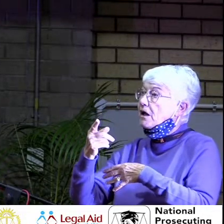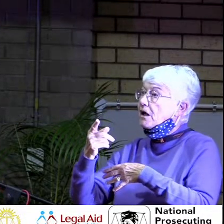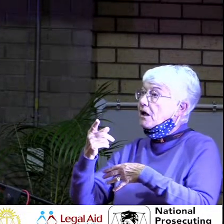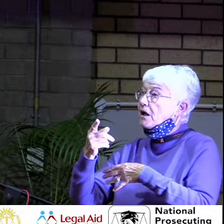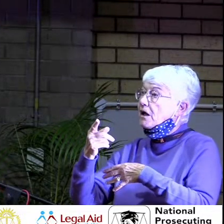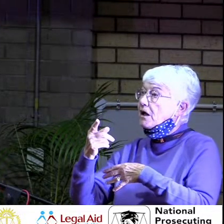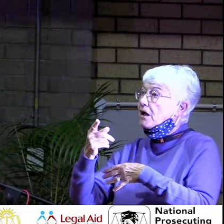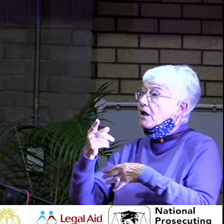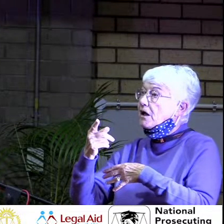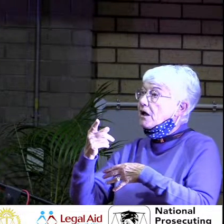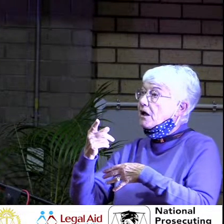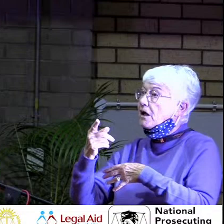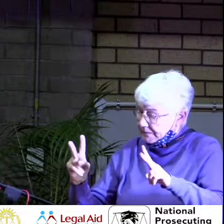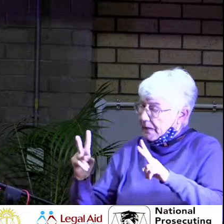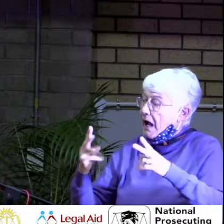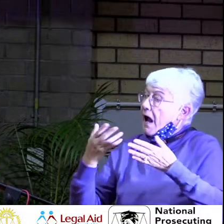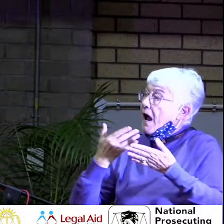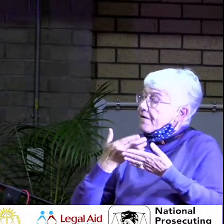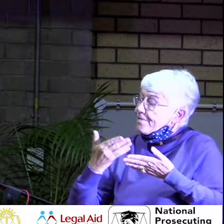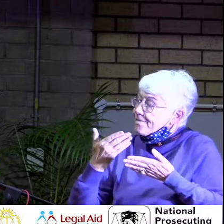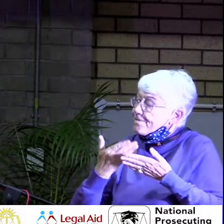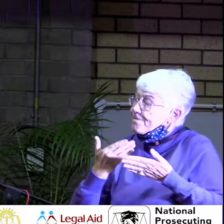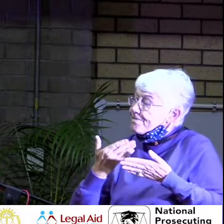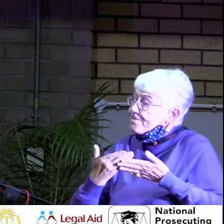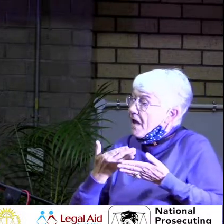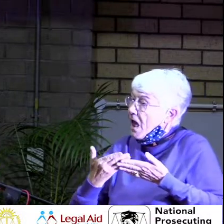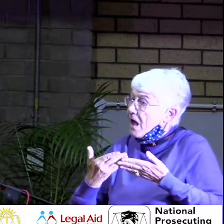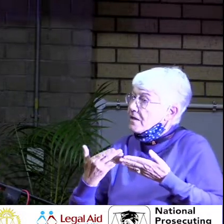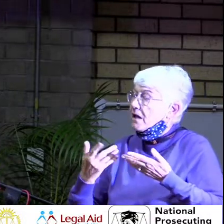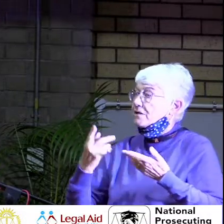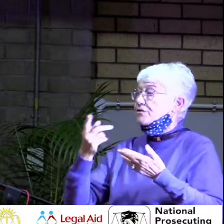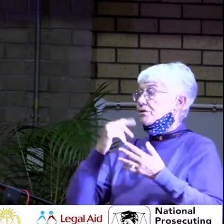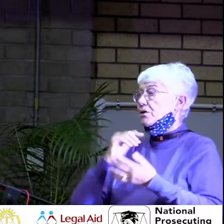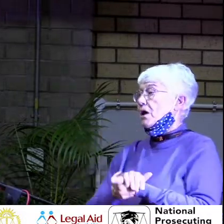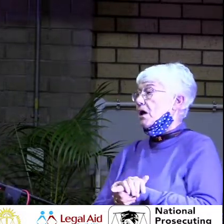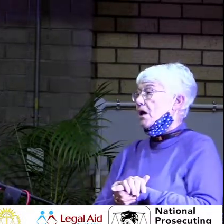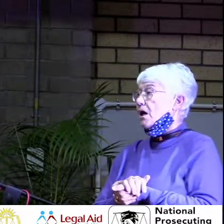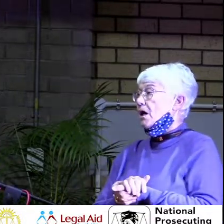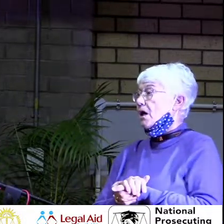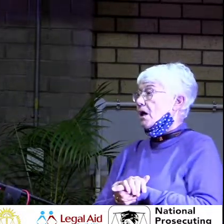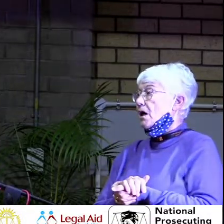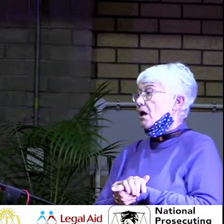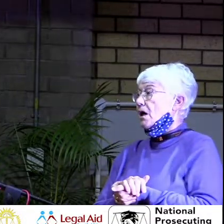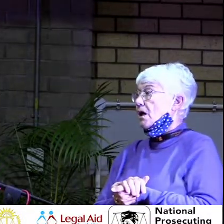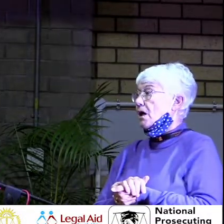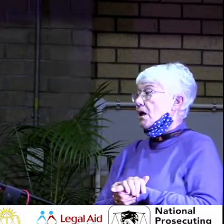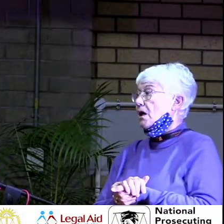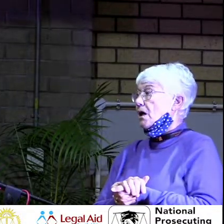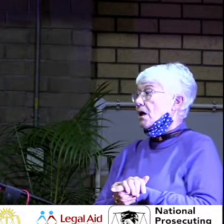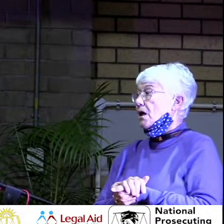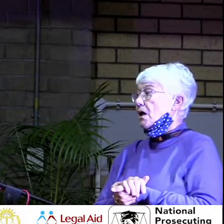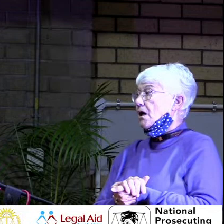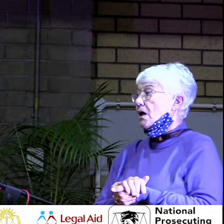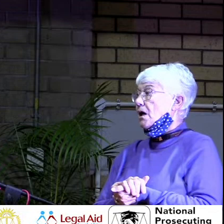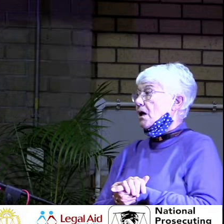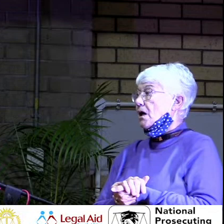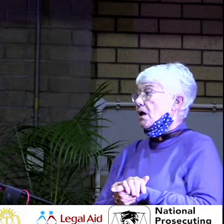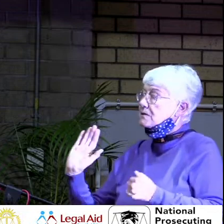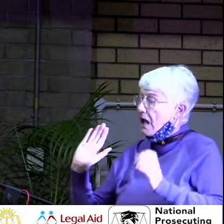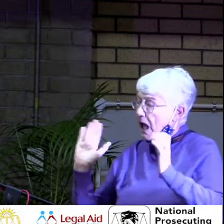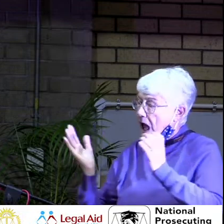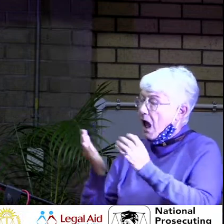to offer information during the investigation of their cases. So it means that they must also cooperate. To